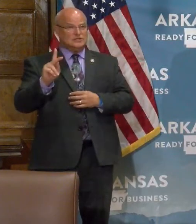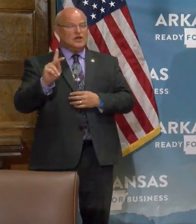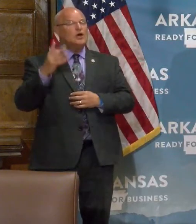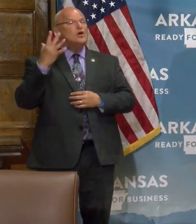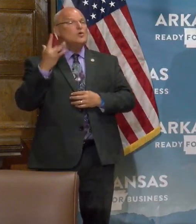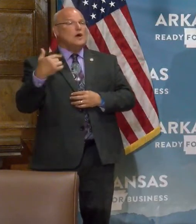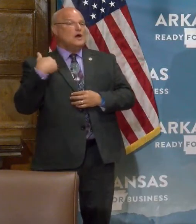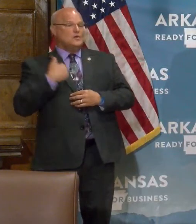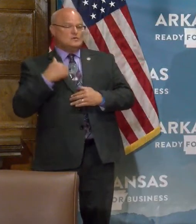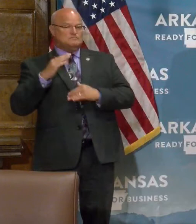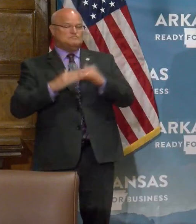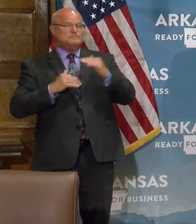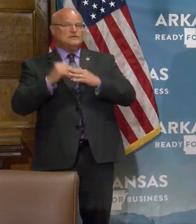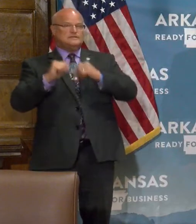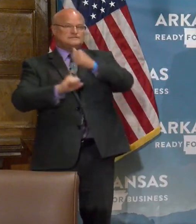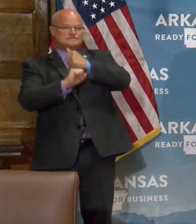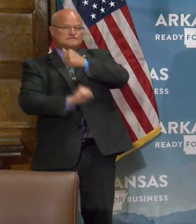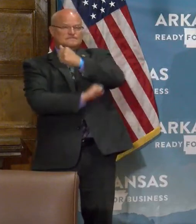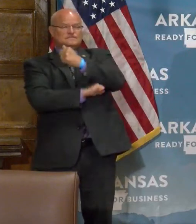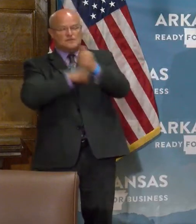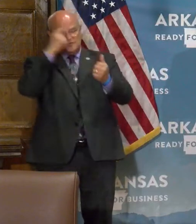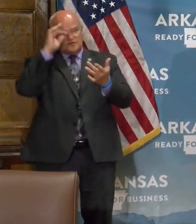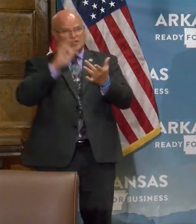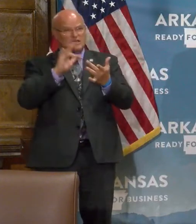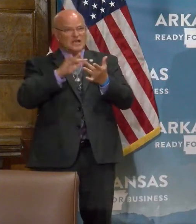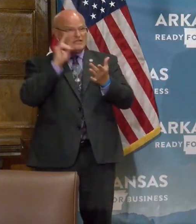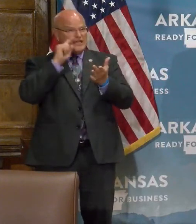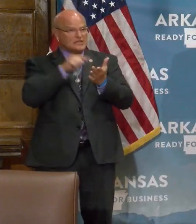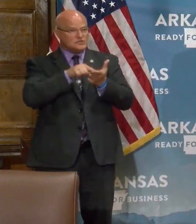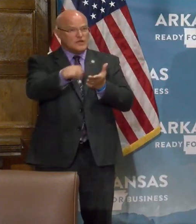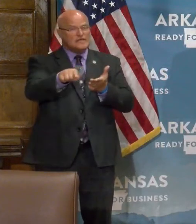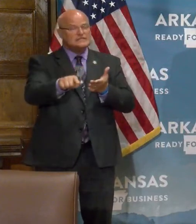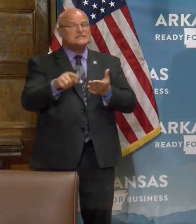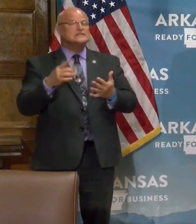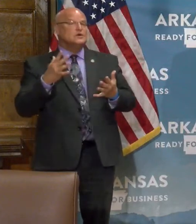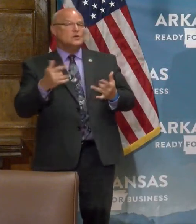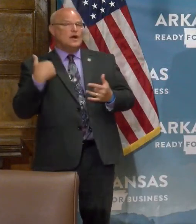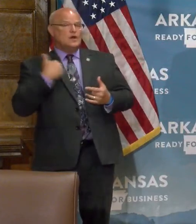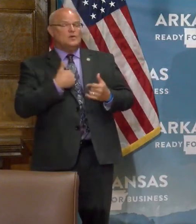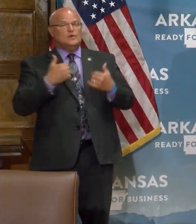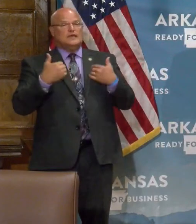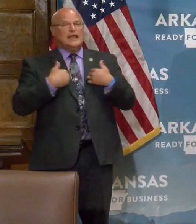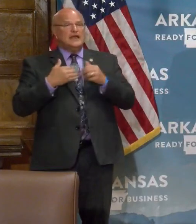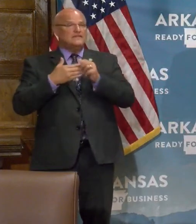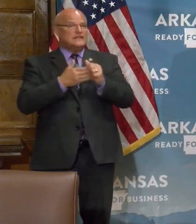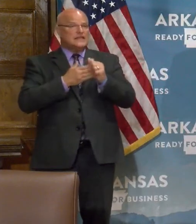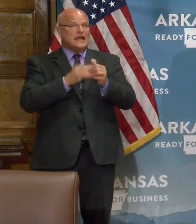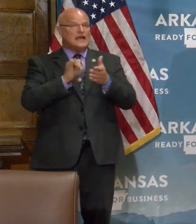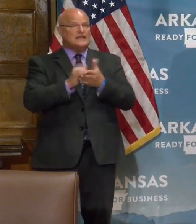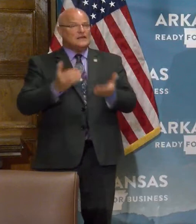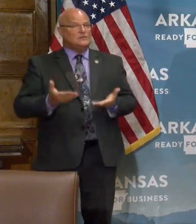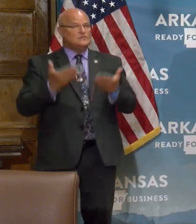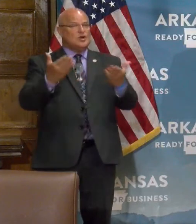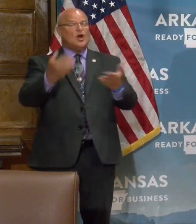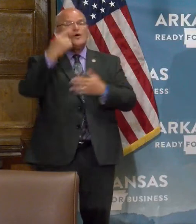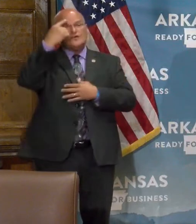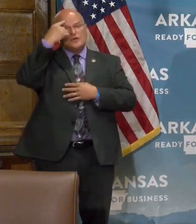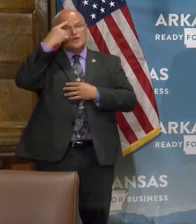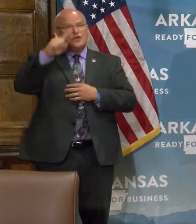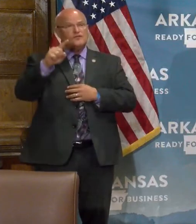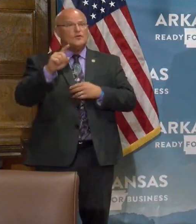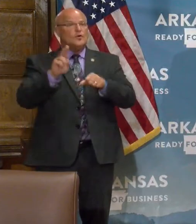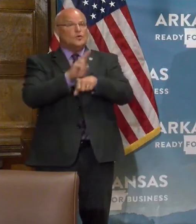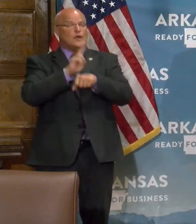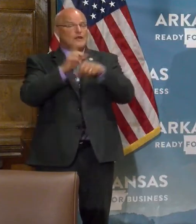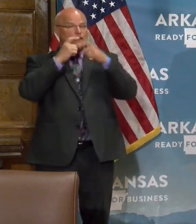That's why we're building the infrastructure for contact tracing. That's why we had the guidance that was offered for